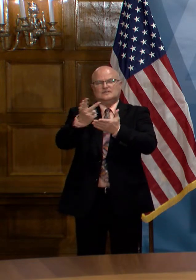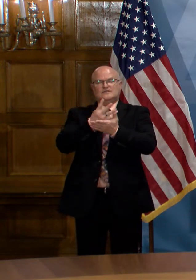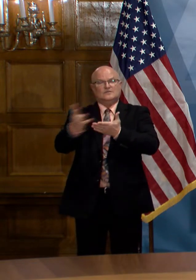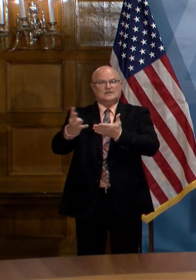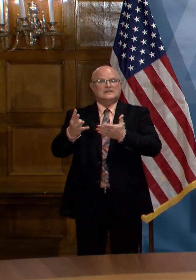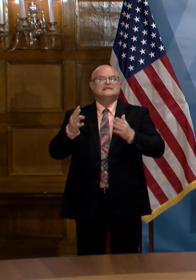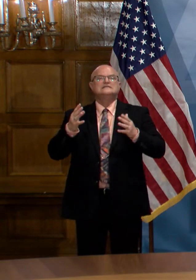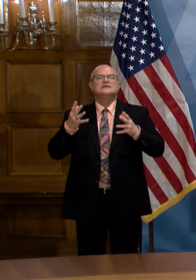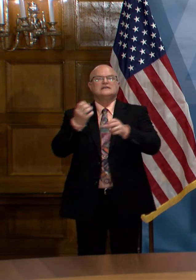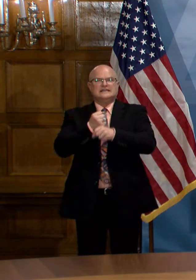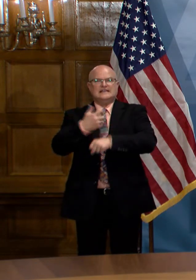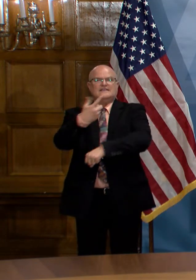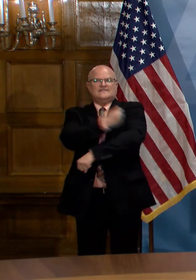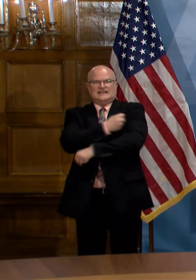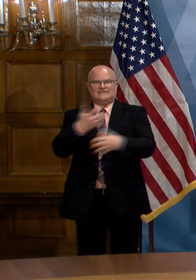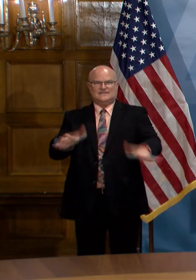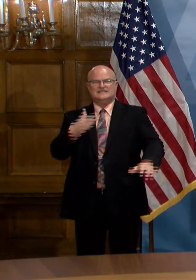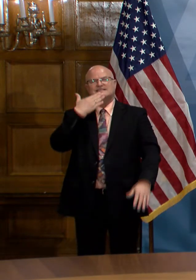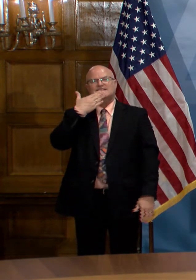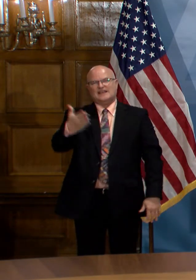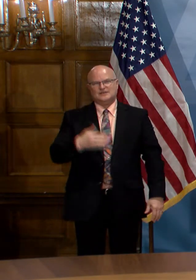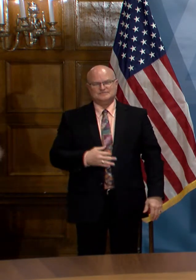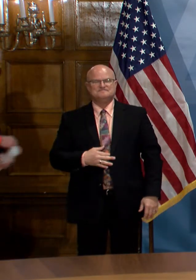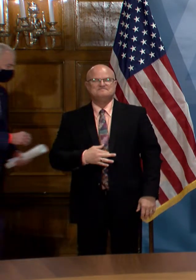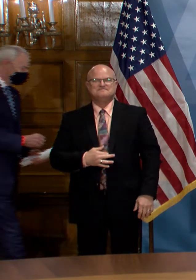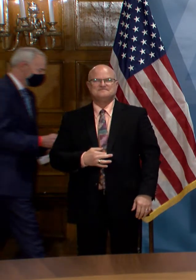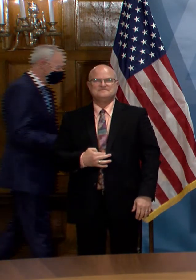let's get our vaccines. Thank you very much.